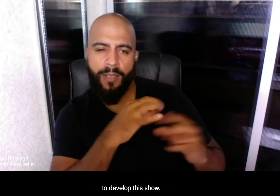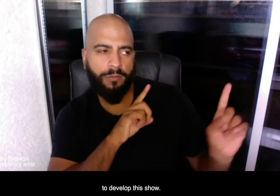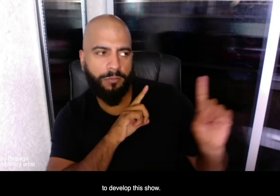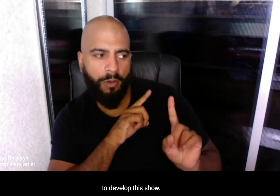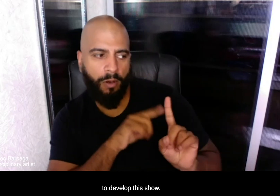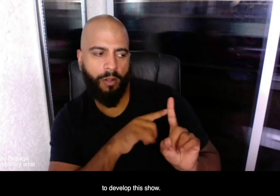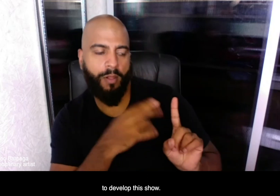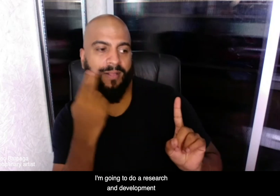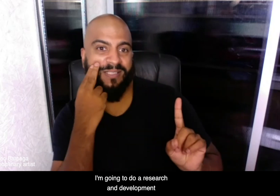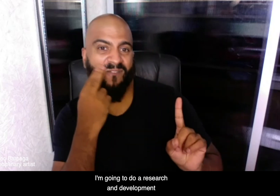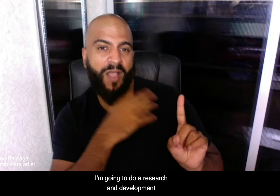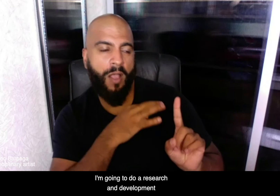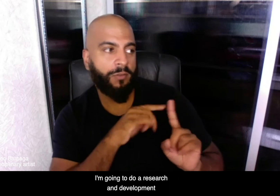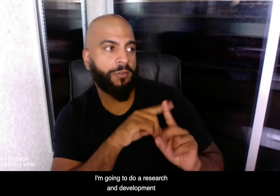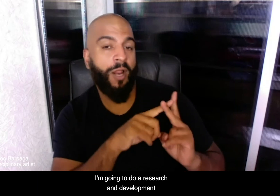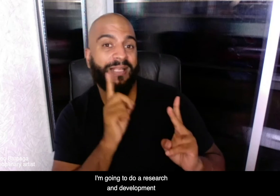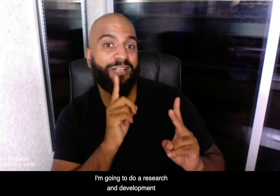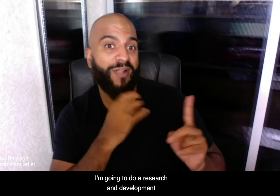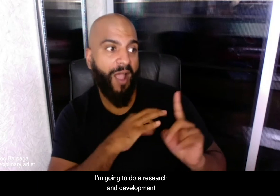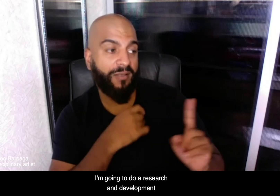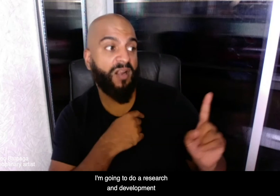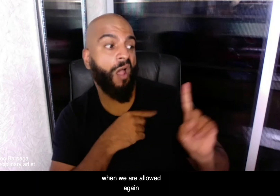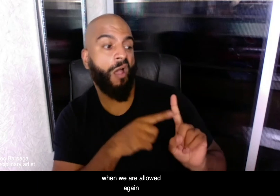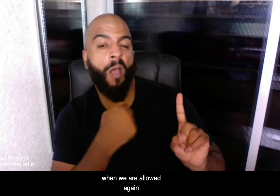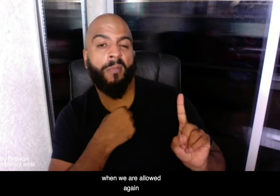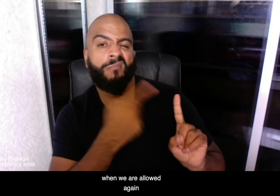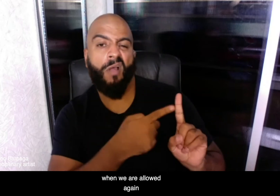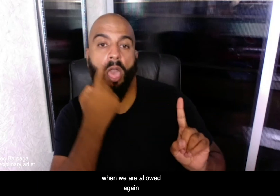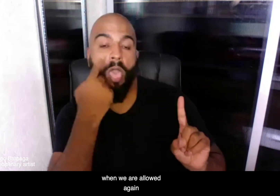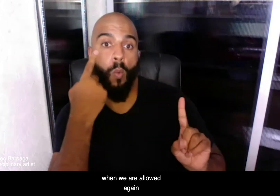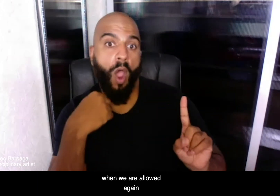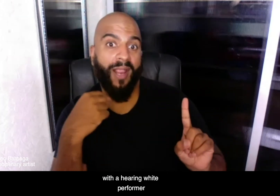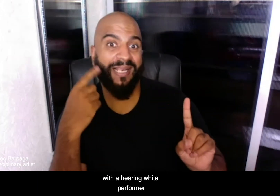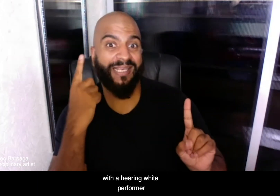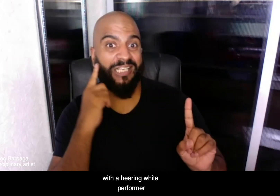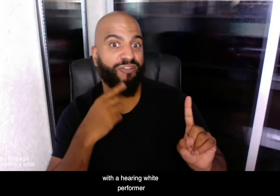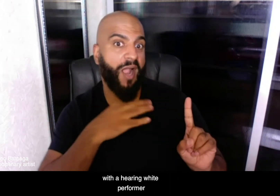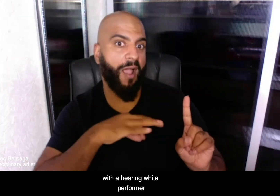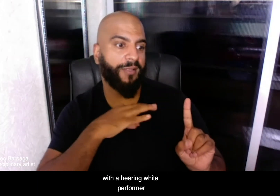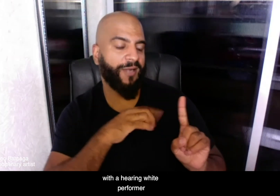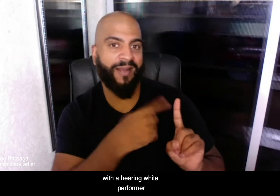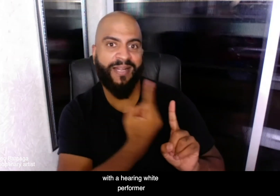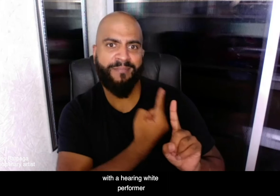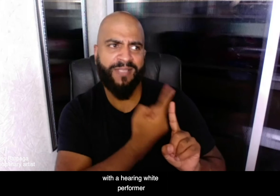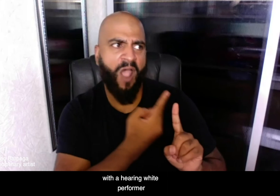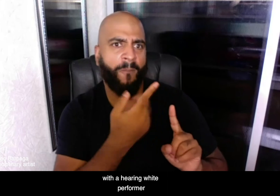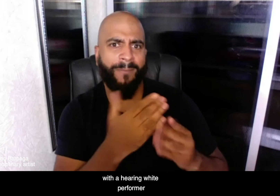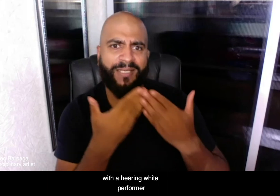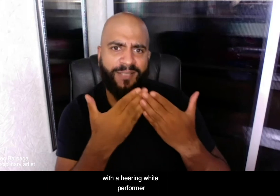show. I'm going to do a research and development, when we're allowed, again, with a hearing